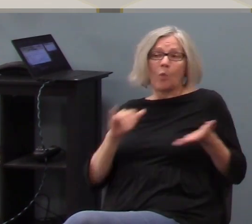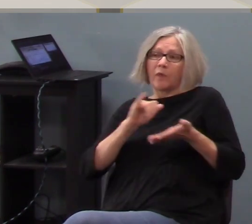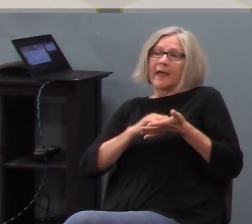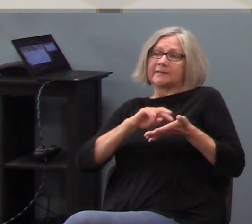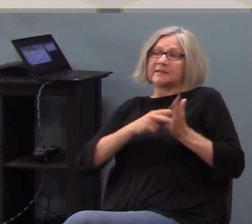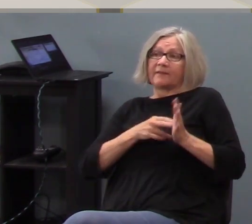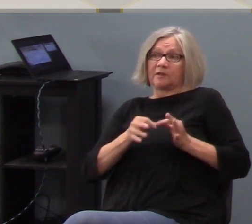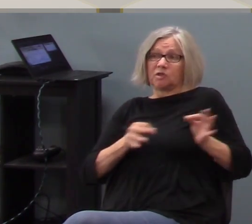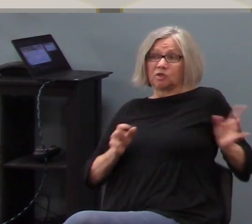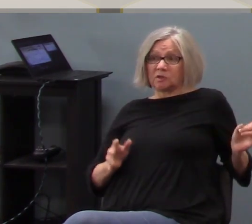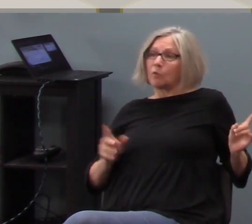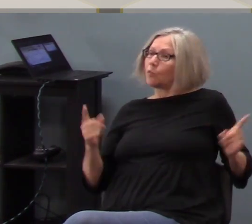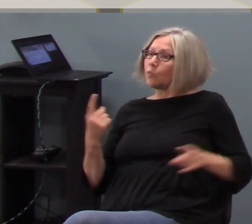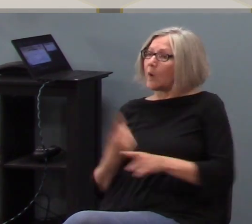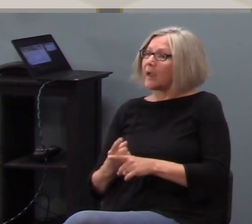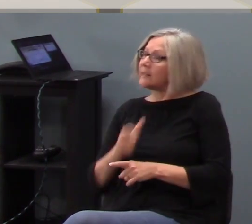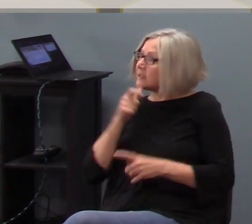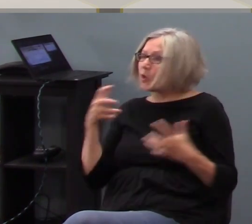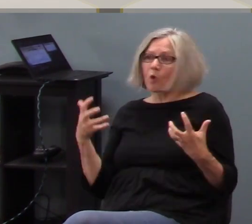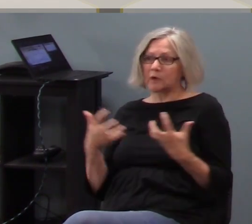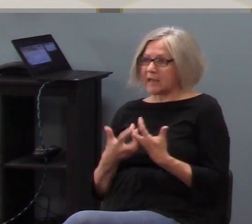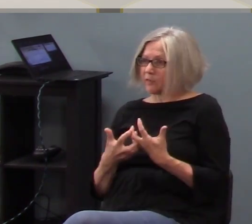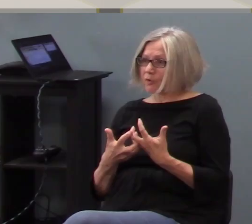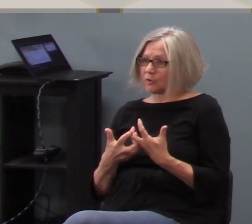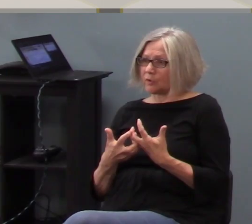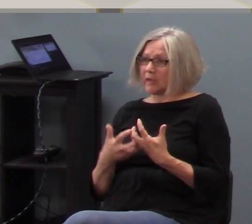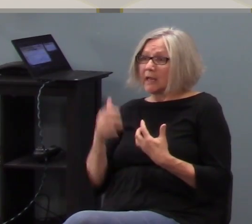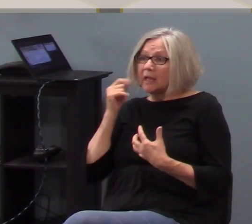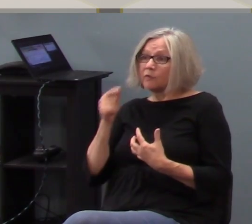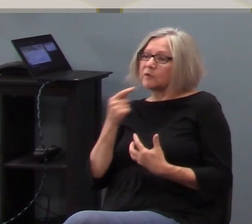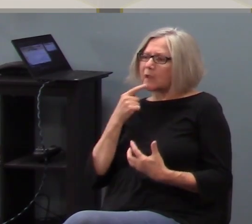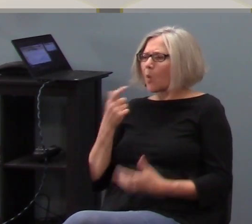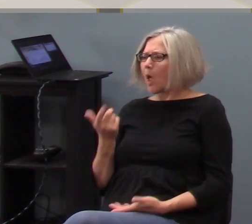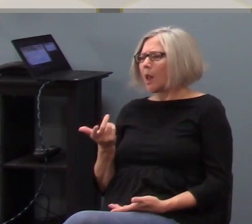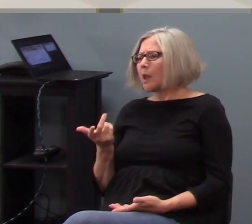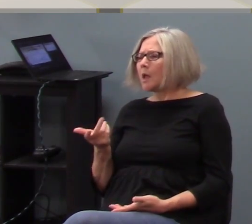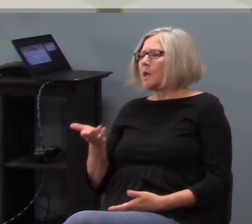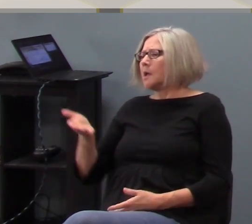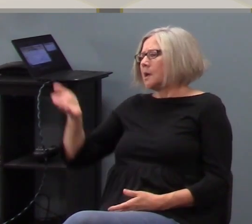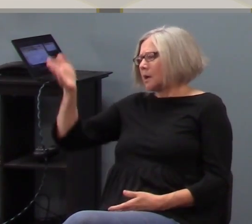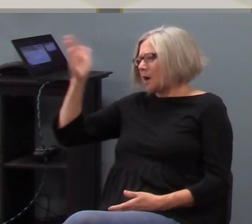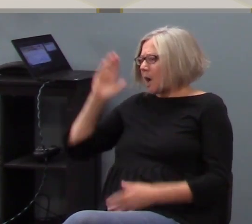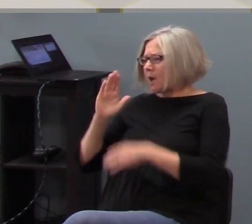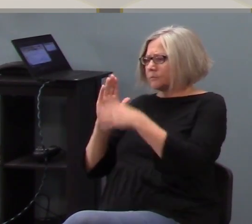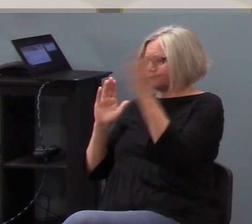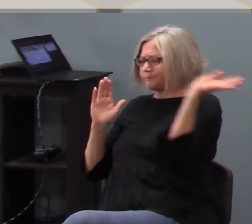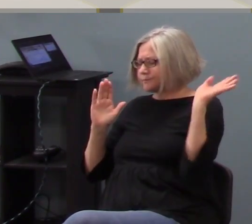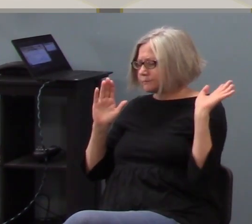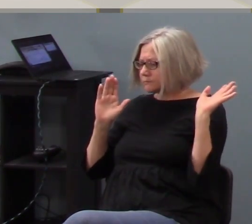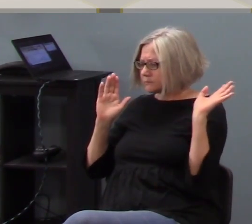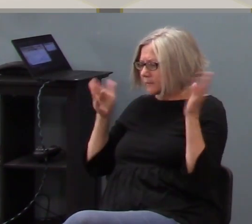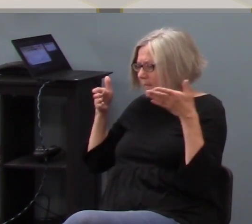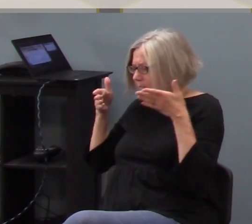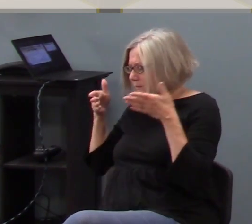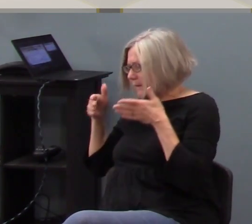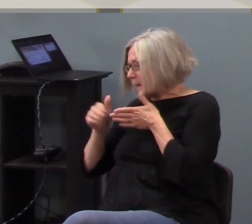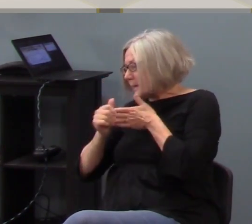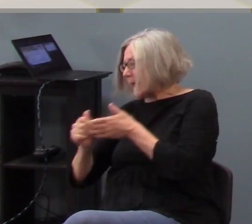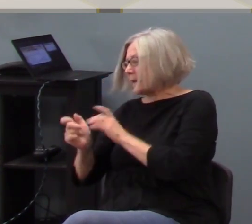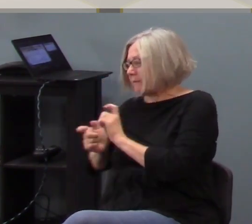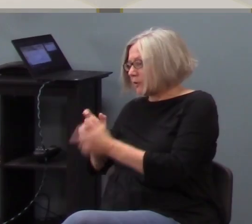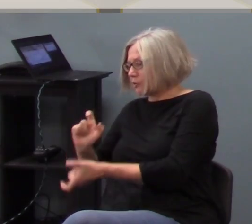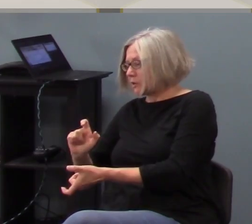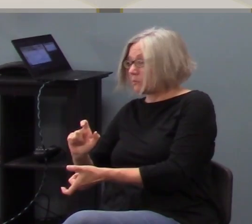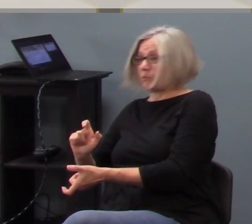exactly. Yeah. Yeah, they don't go together. If you at some point say, well, yeah, God just like led evolution along, then it's